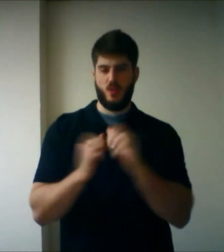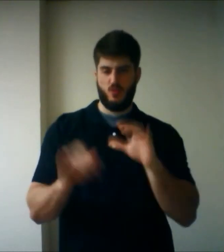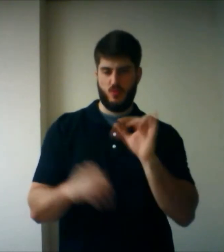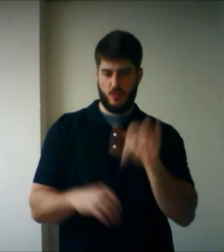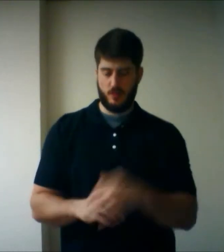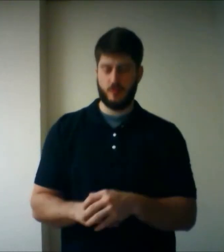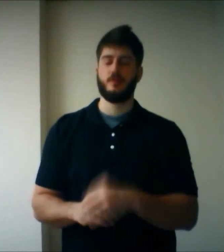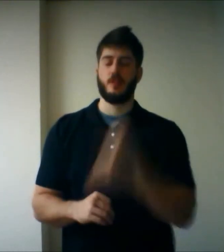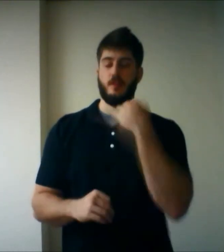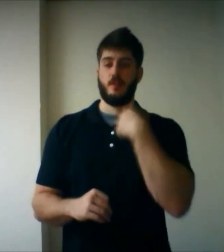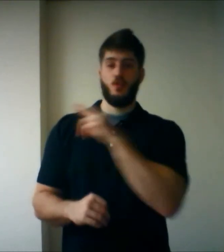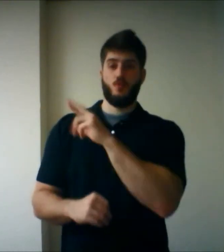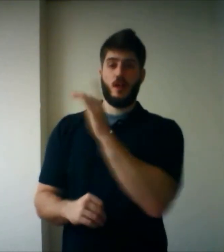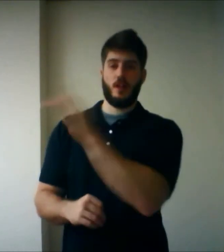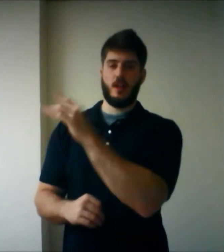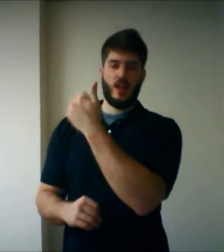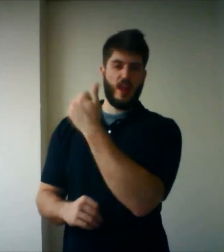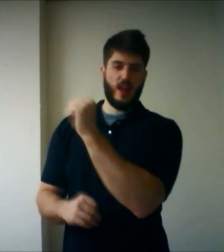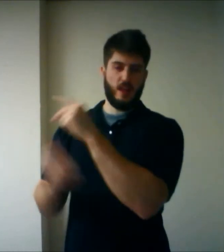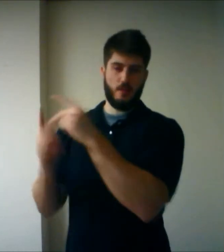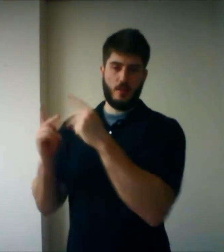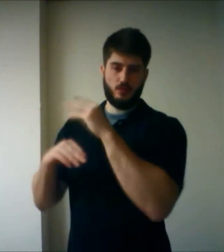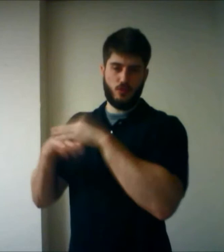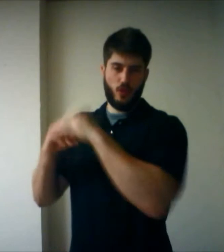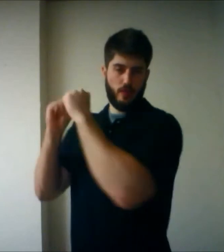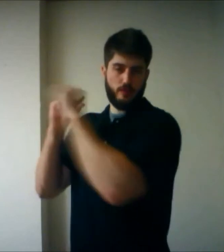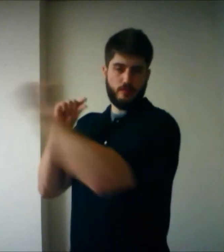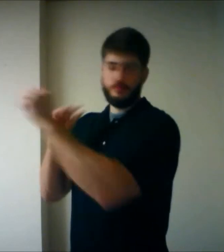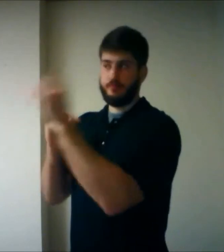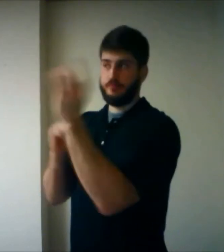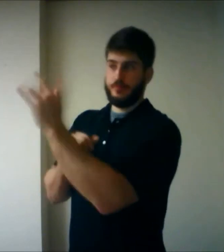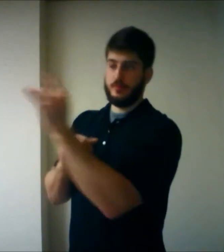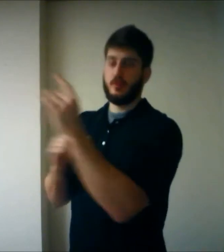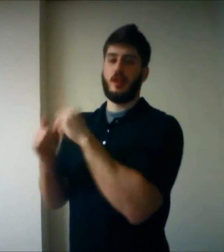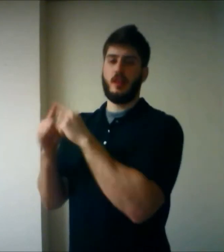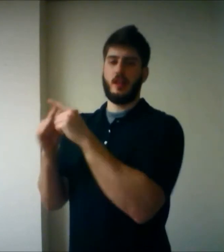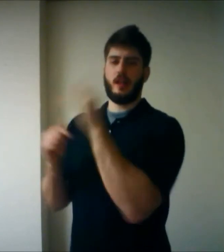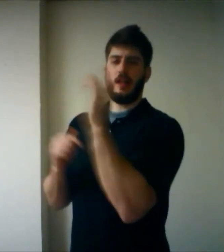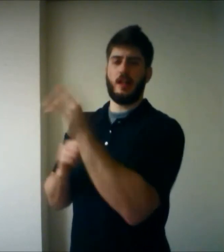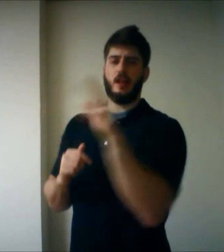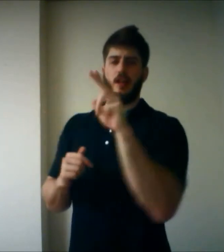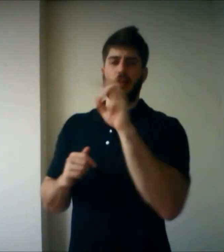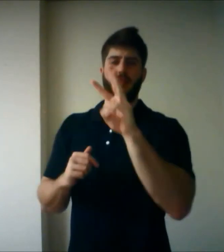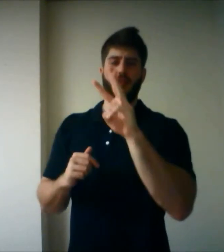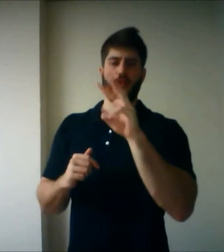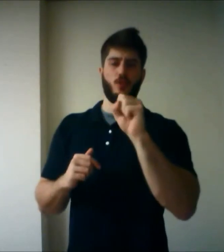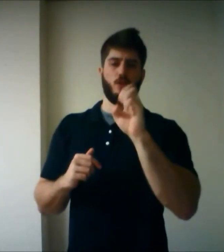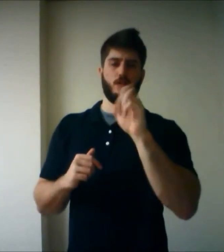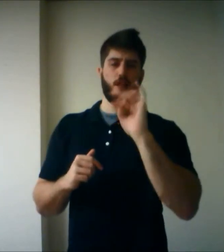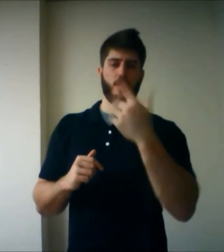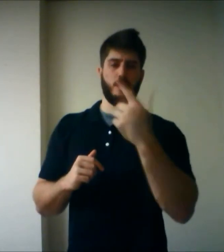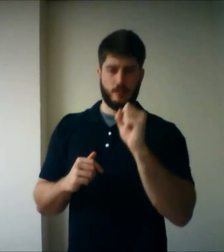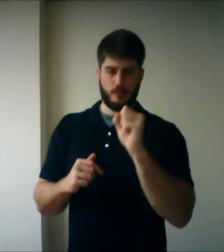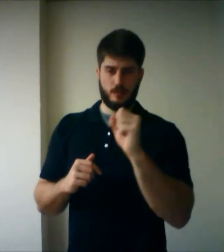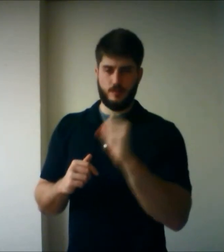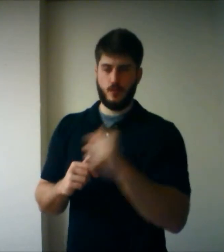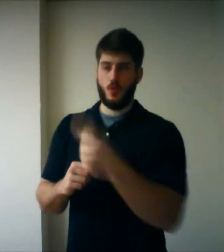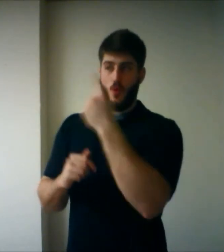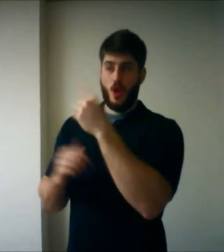click anywhere on the header and click in View Settings, one of the options available